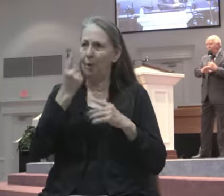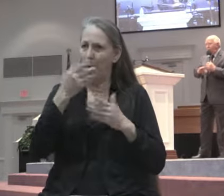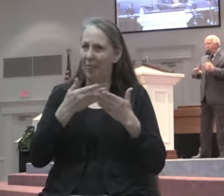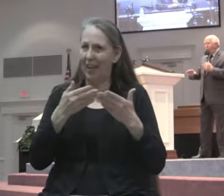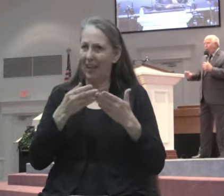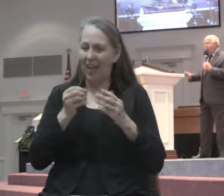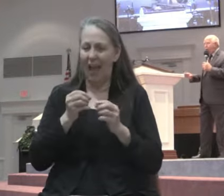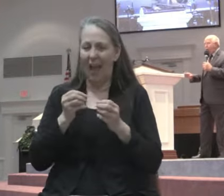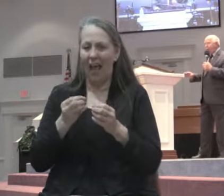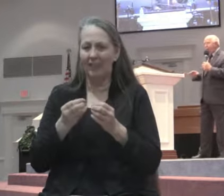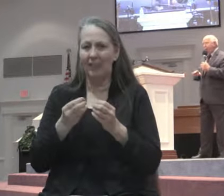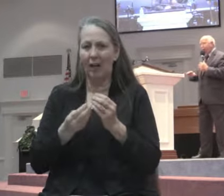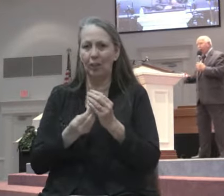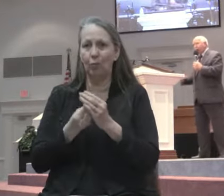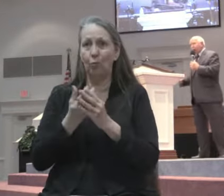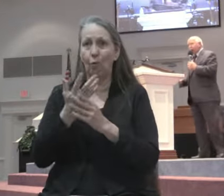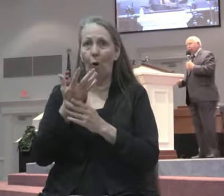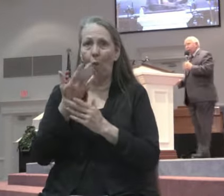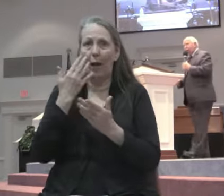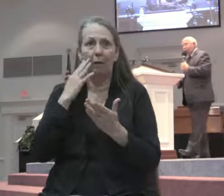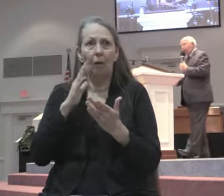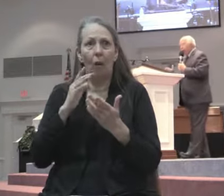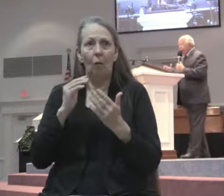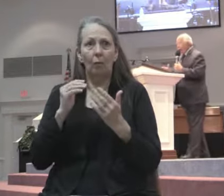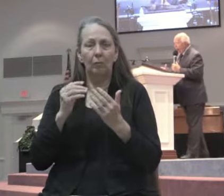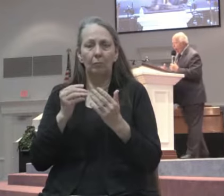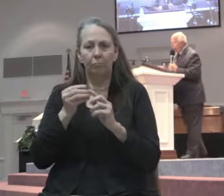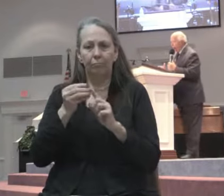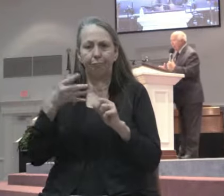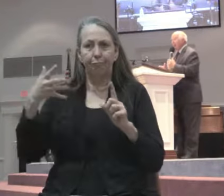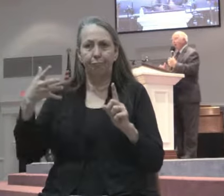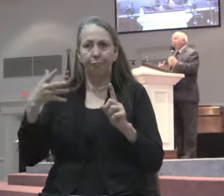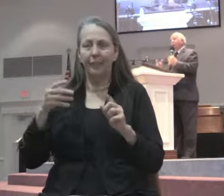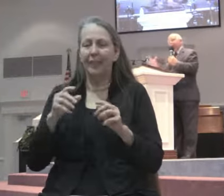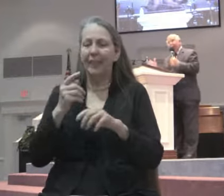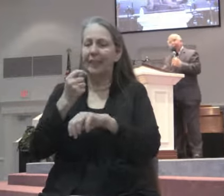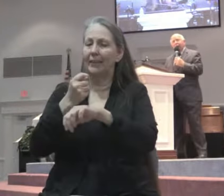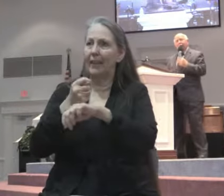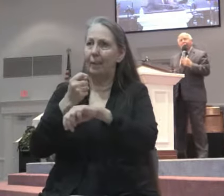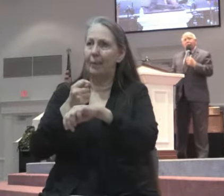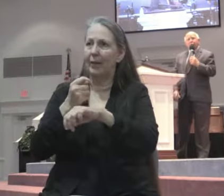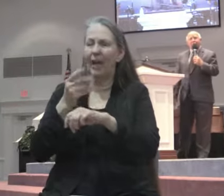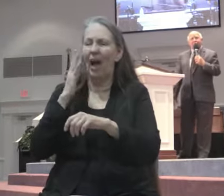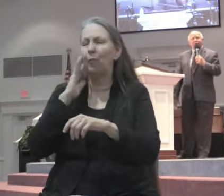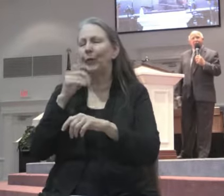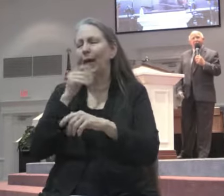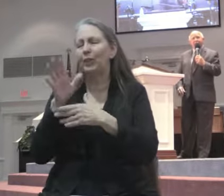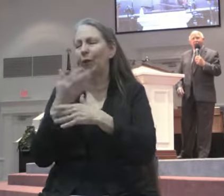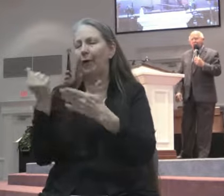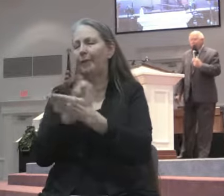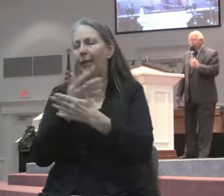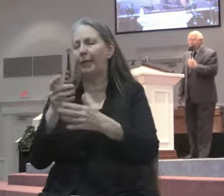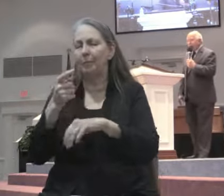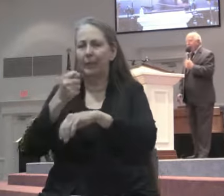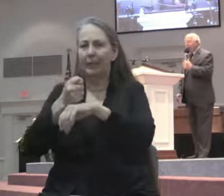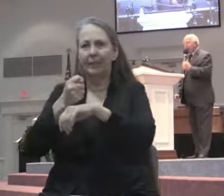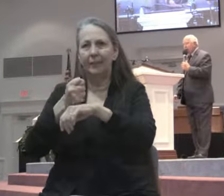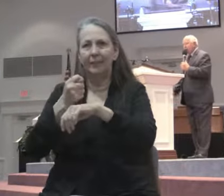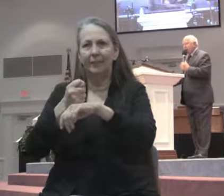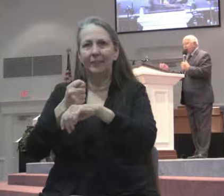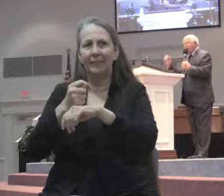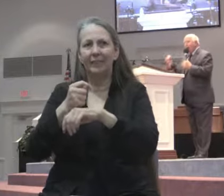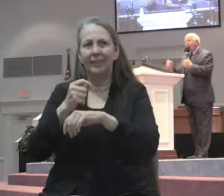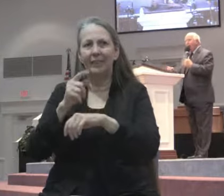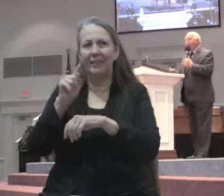had no idea how far this was going to go. Started with the tabernacle, and I'm not going through that tonight. But the